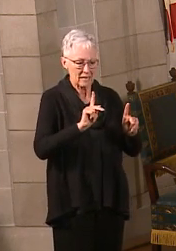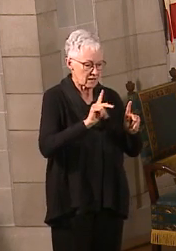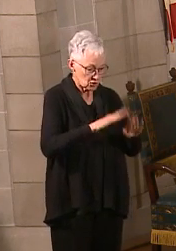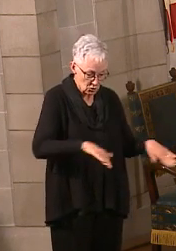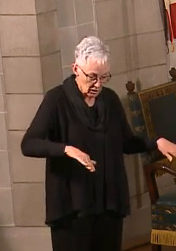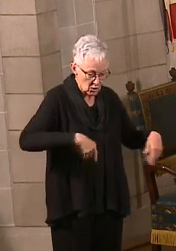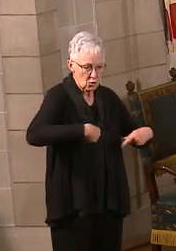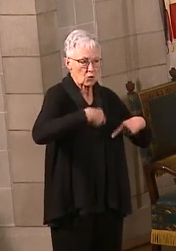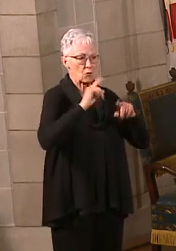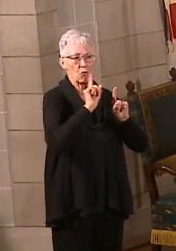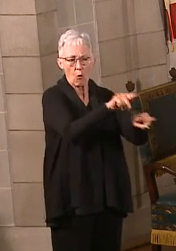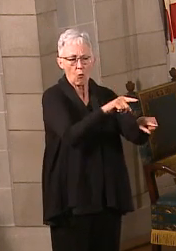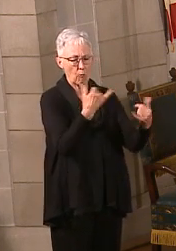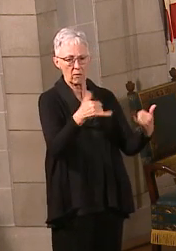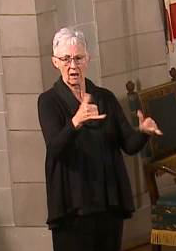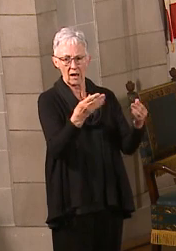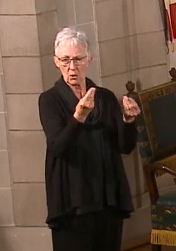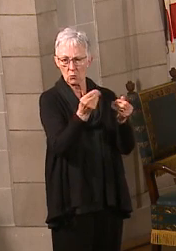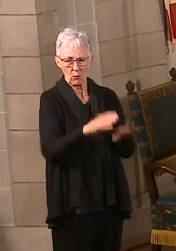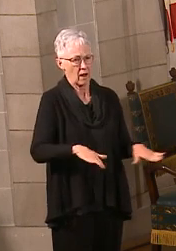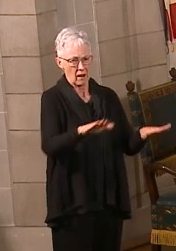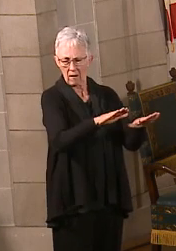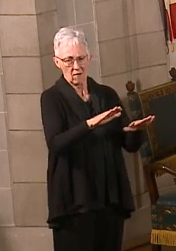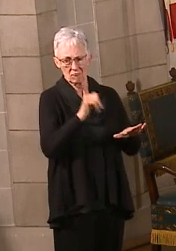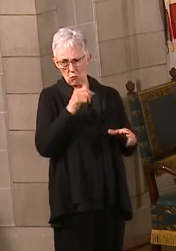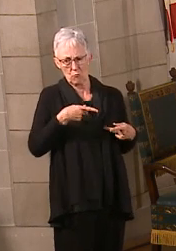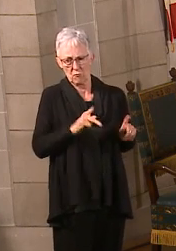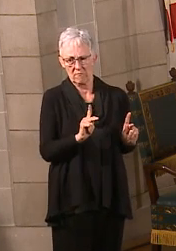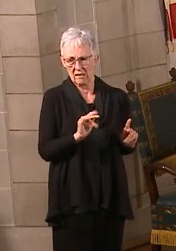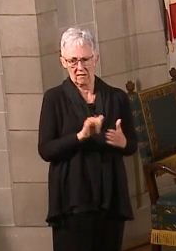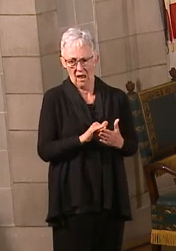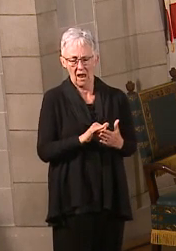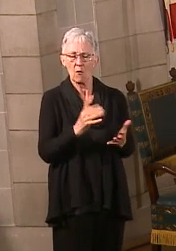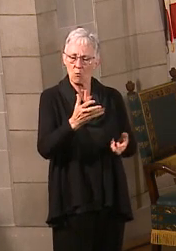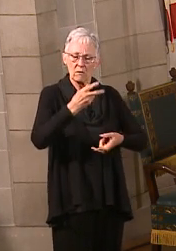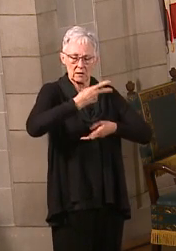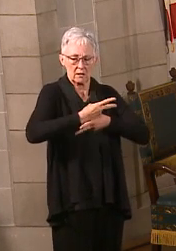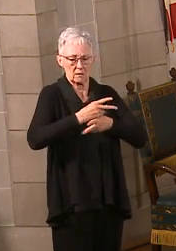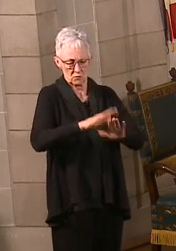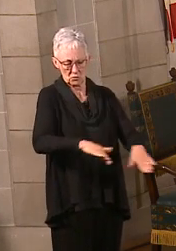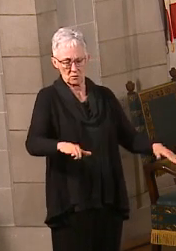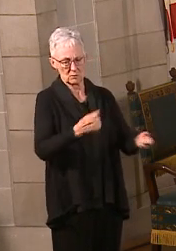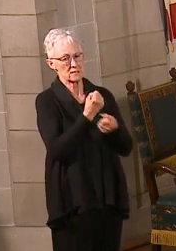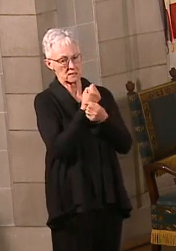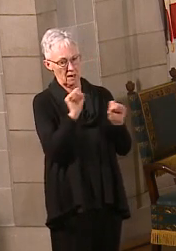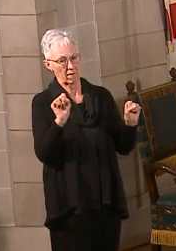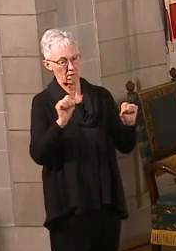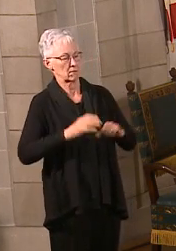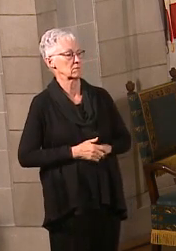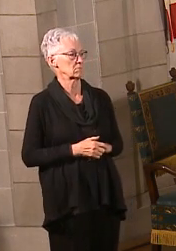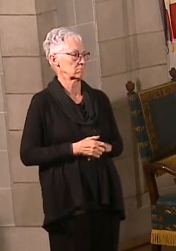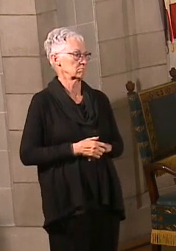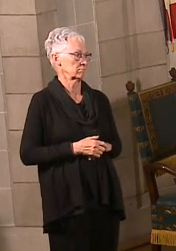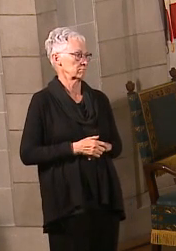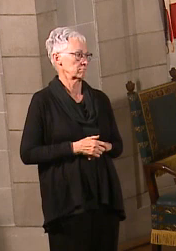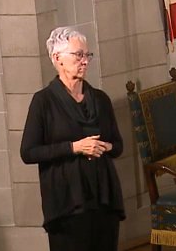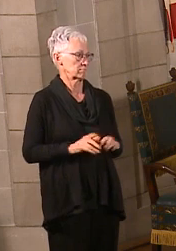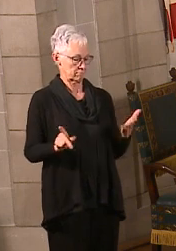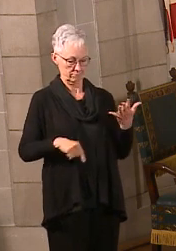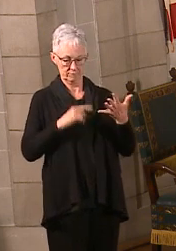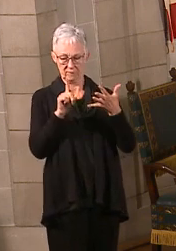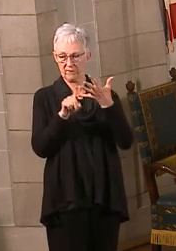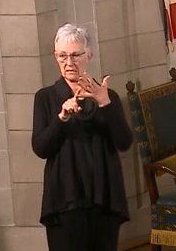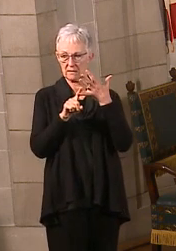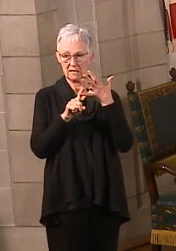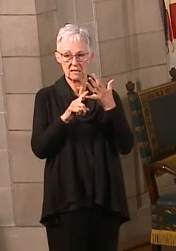want to focus the next 3 weeks so that adults can help kids socially distance as well. The fifth rule is